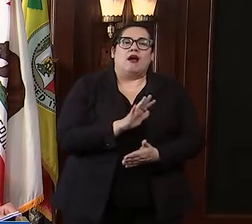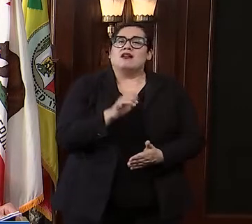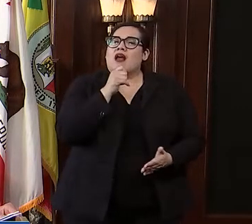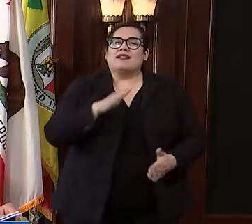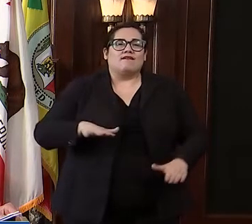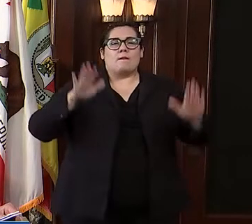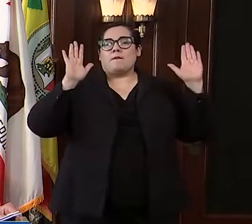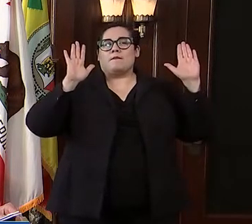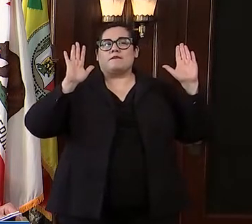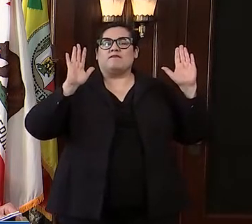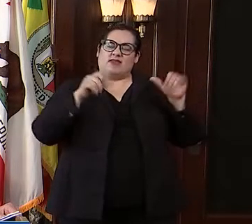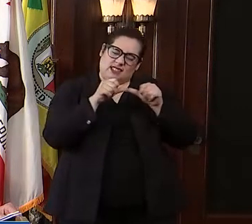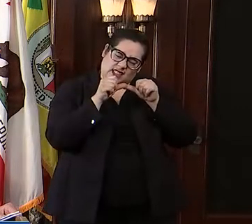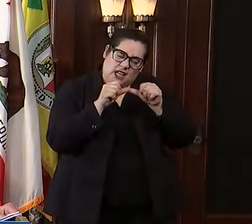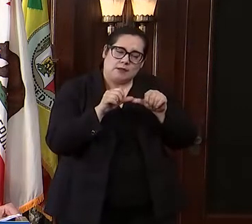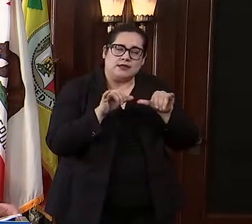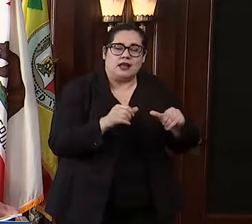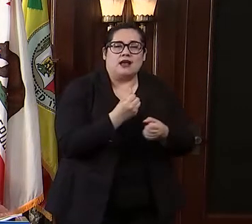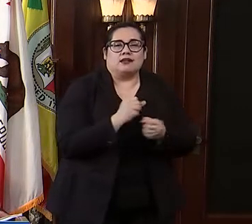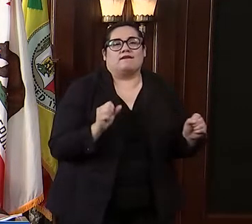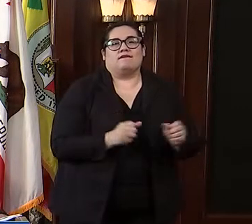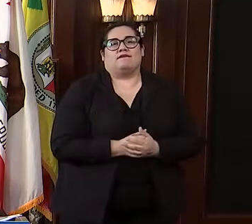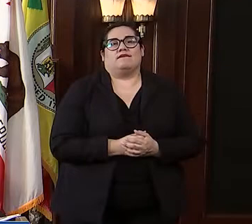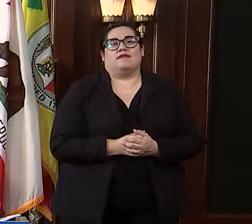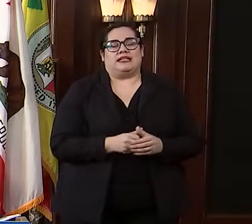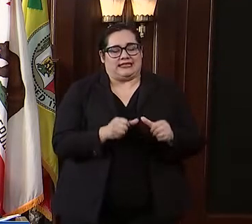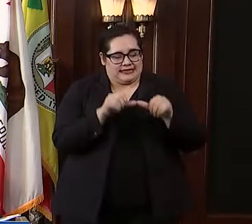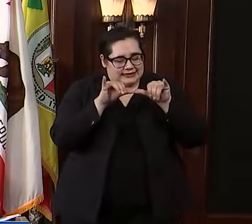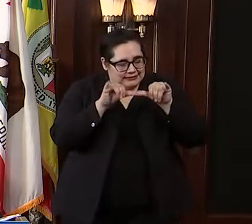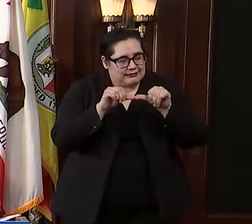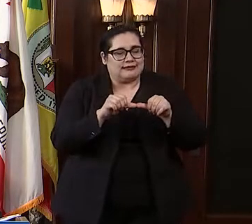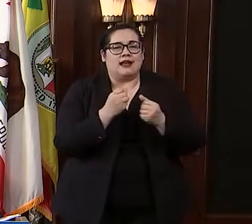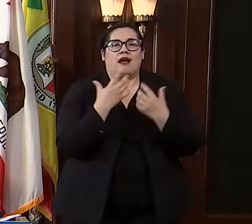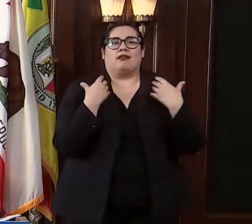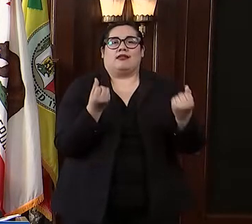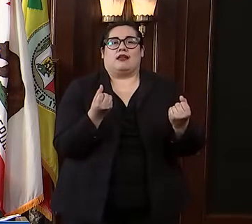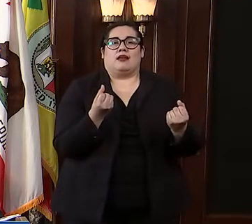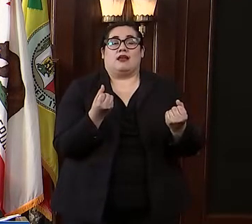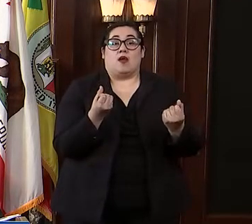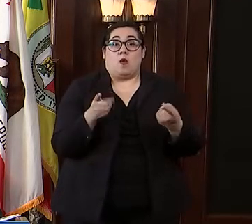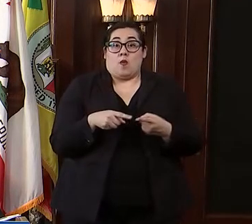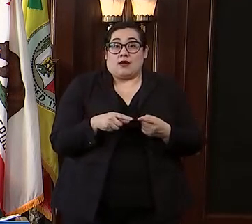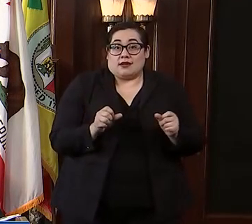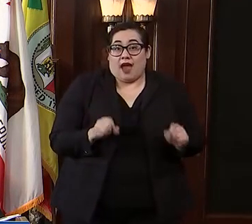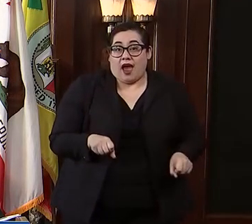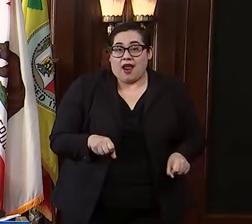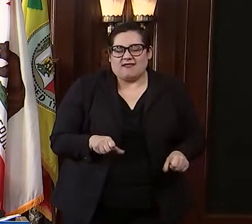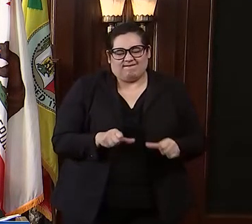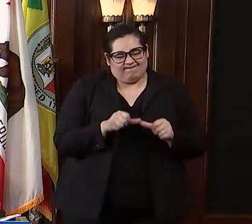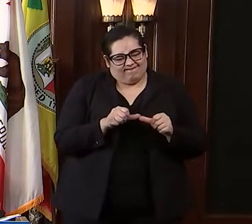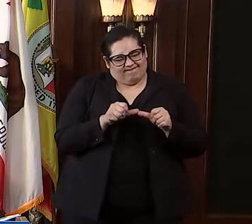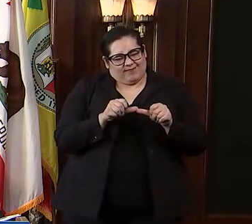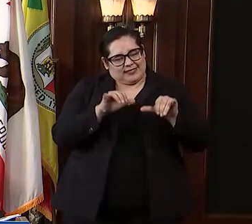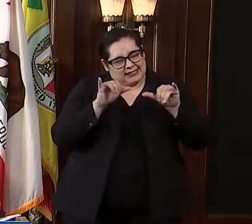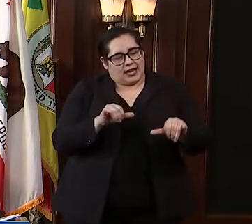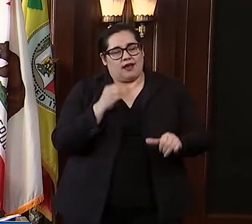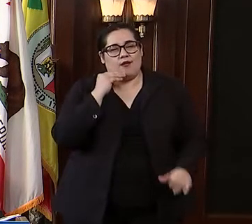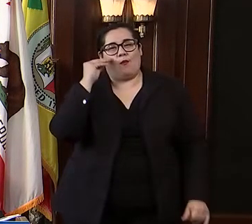up, and let's keep staying safe and staying healthy, and whenever we can, keep staying at